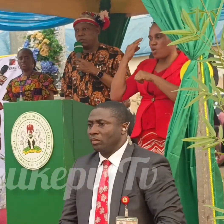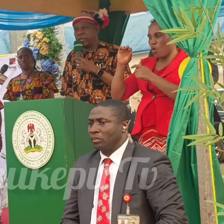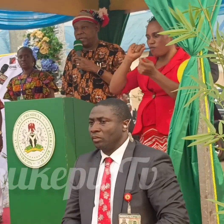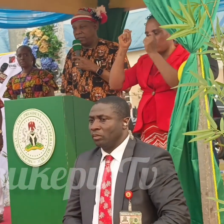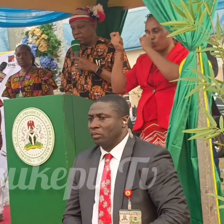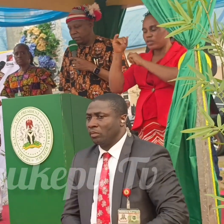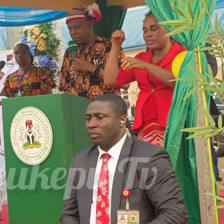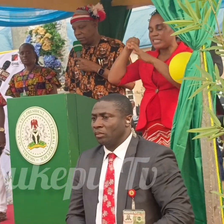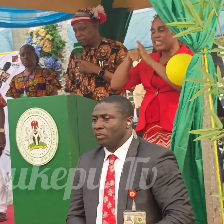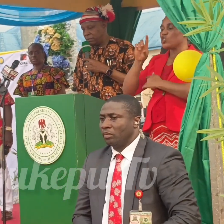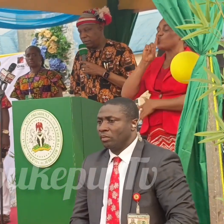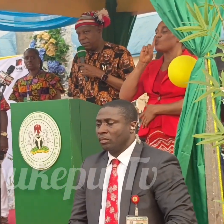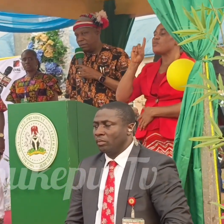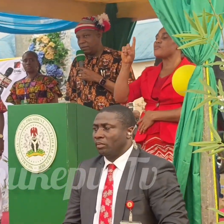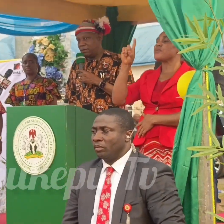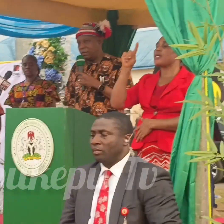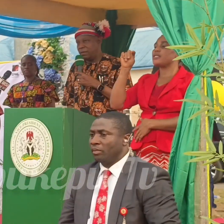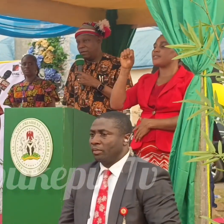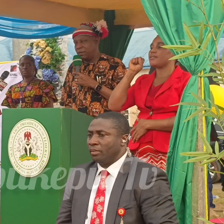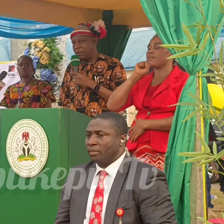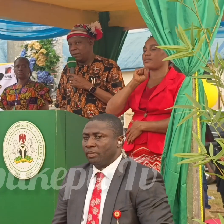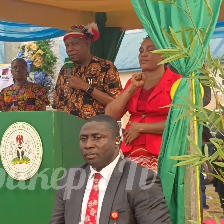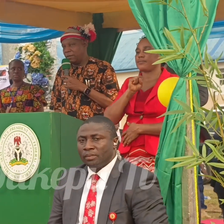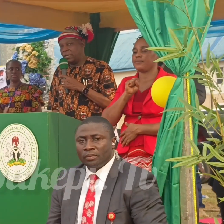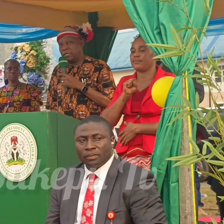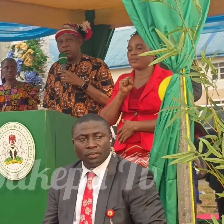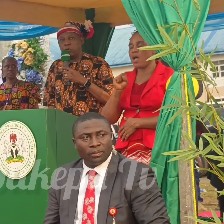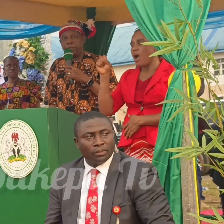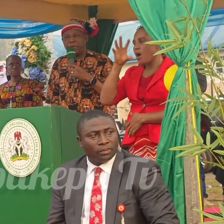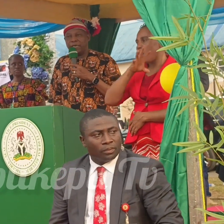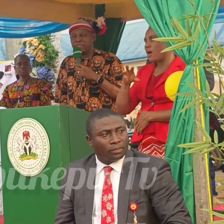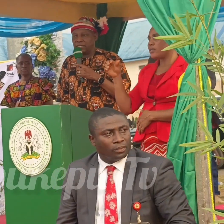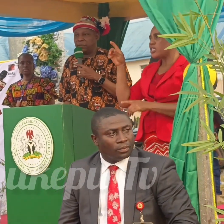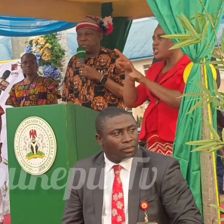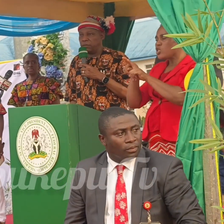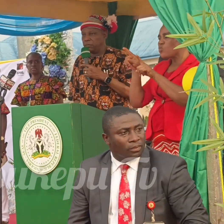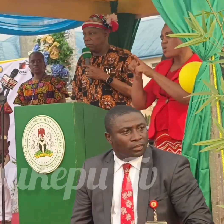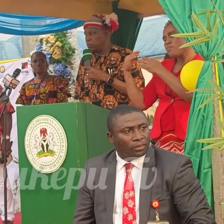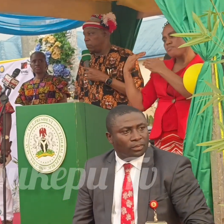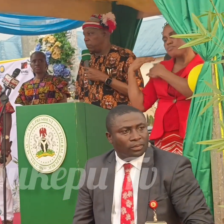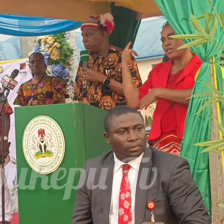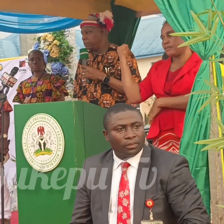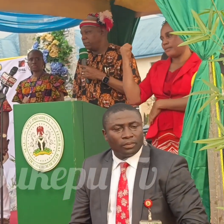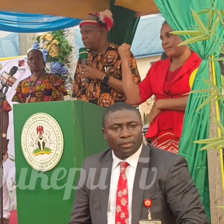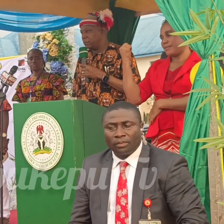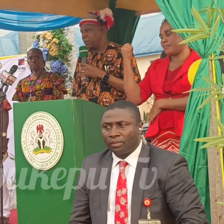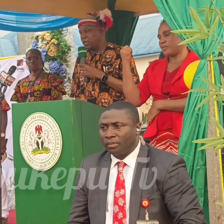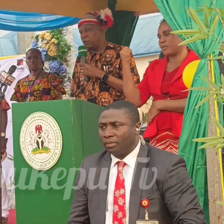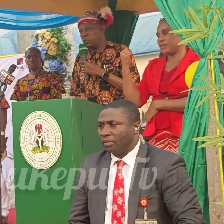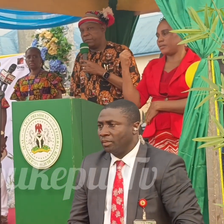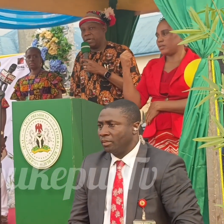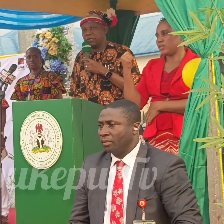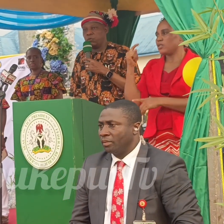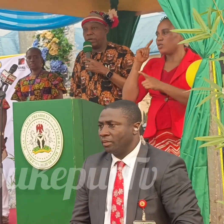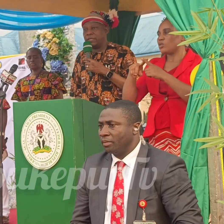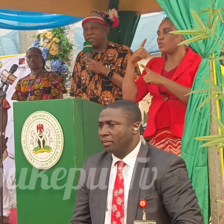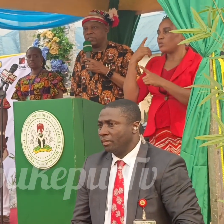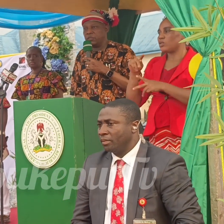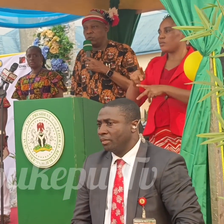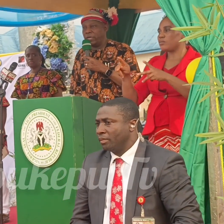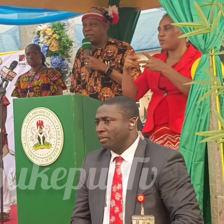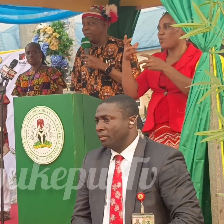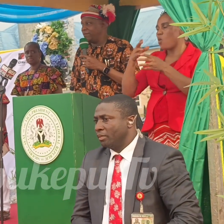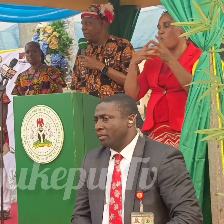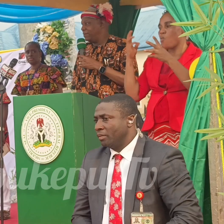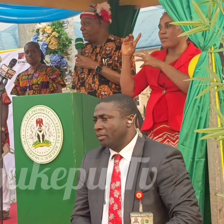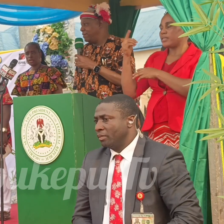into realities. And it equally bears testimony to the fact that where there is a